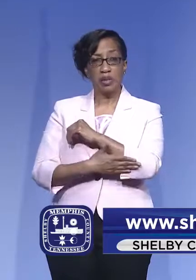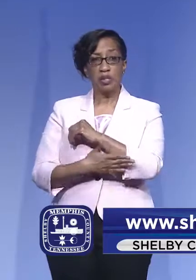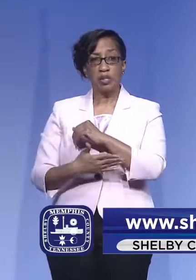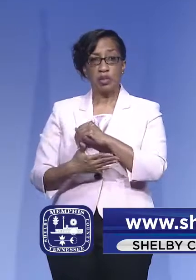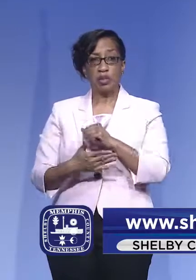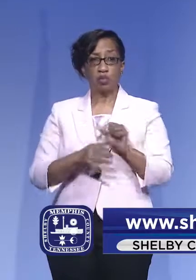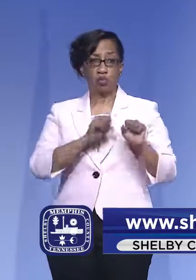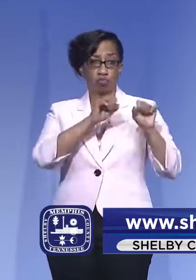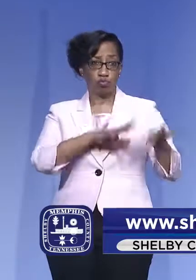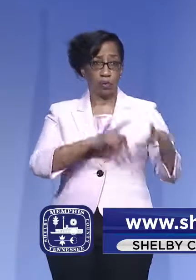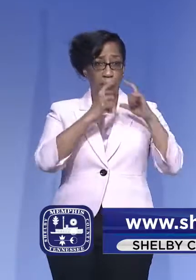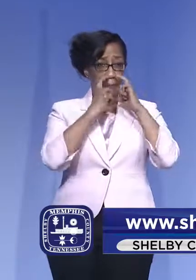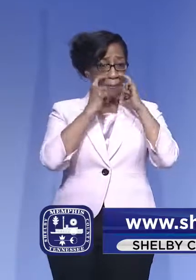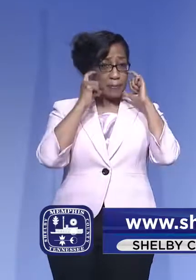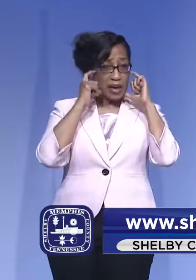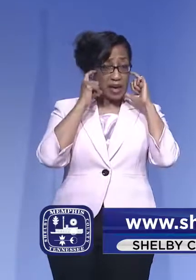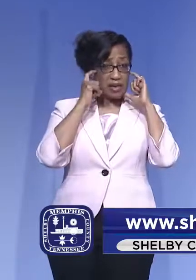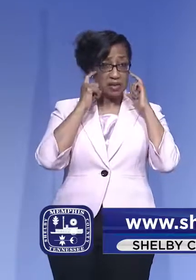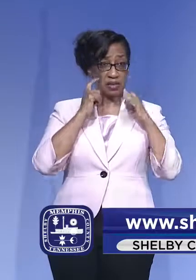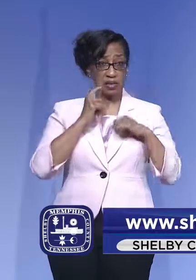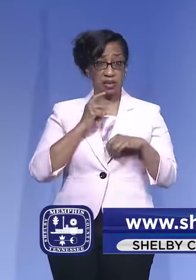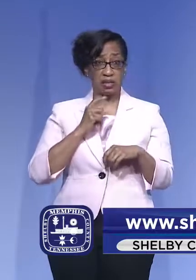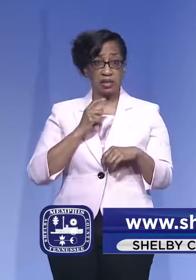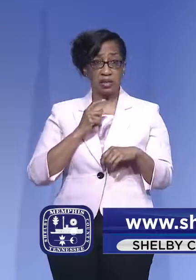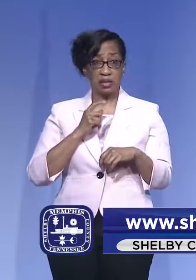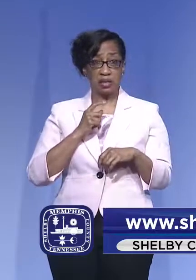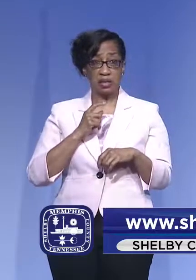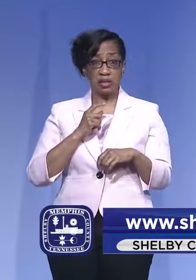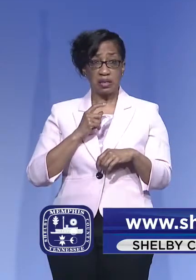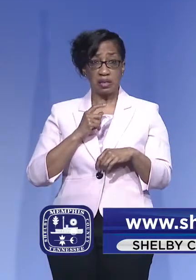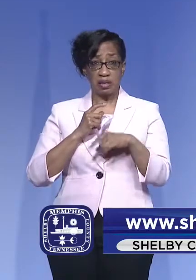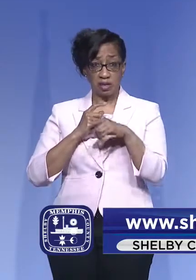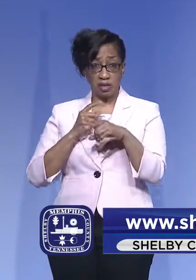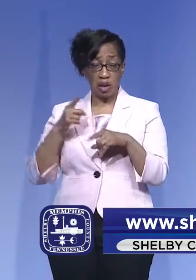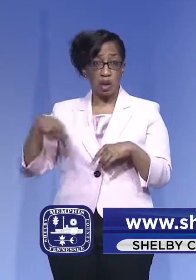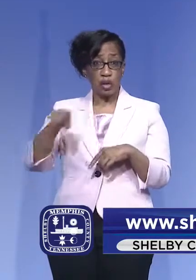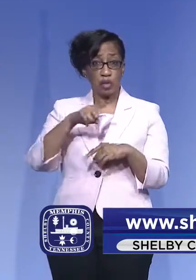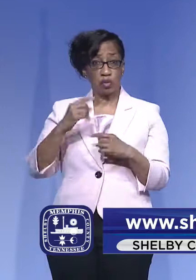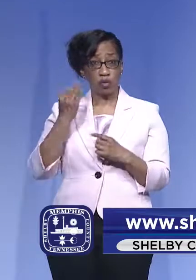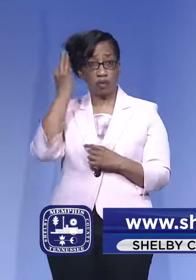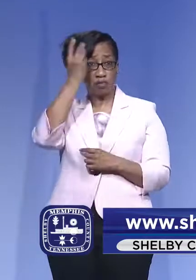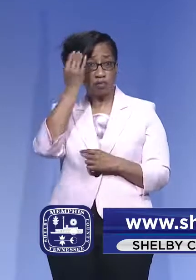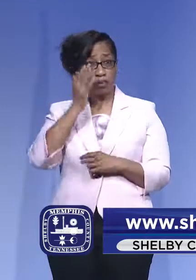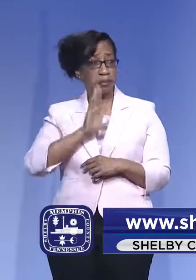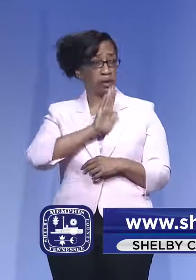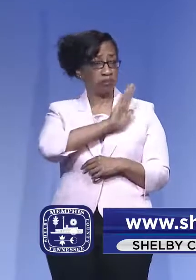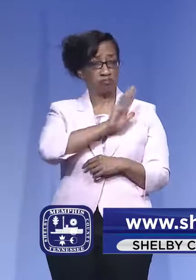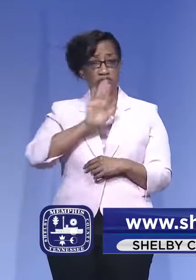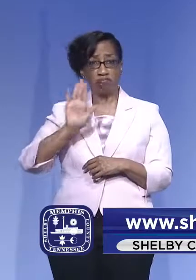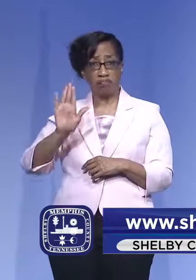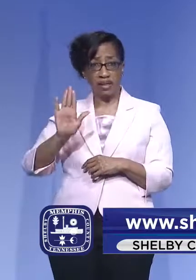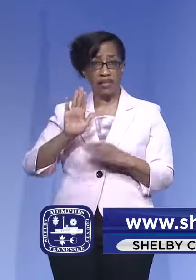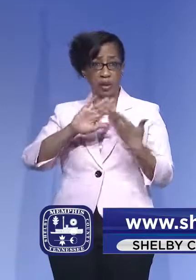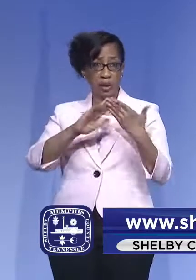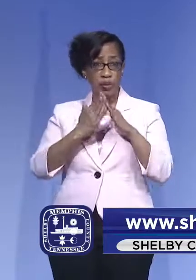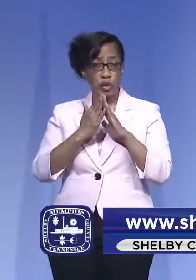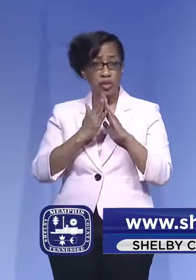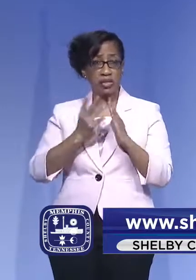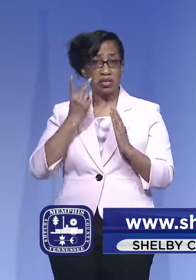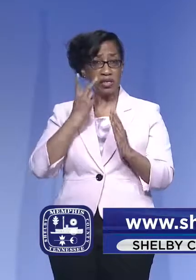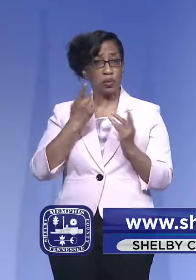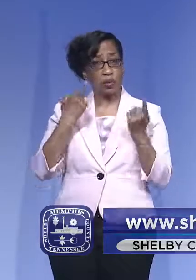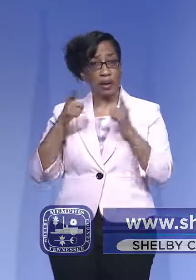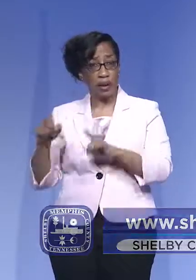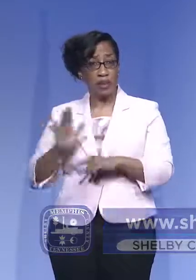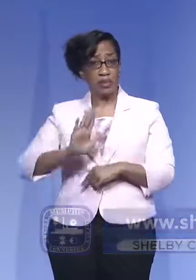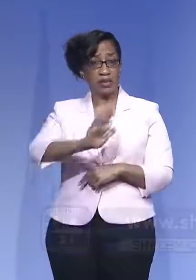have any factor in what you all are considering? And I know this was discussed on Tuesday. Is there any possibility